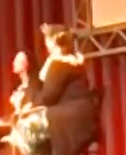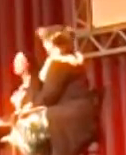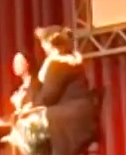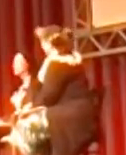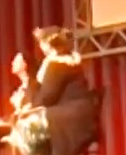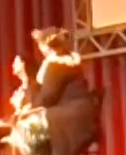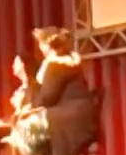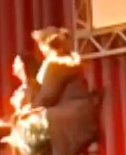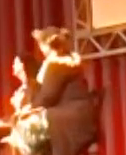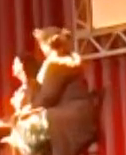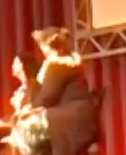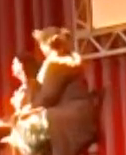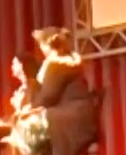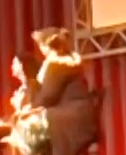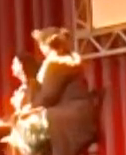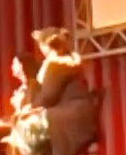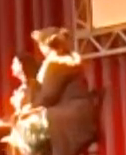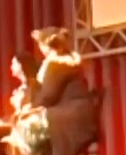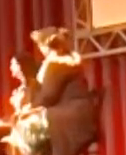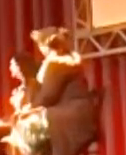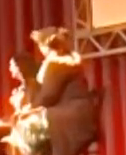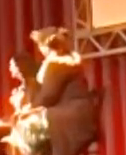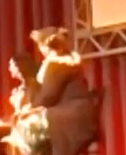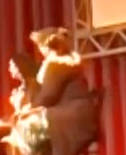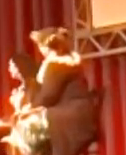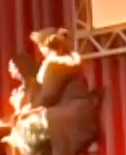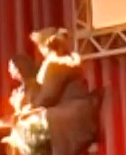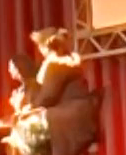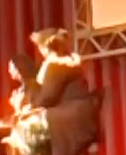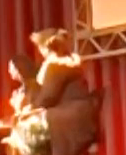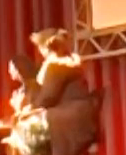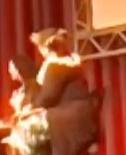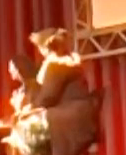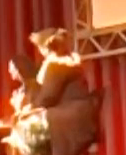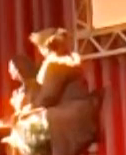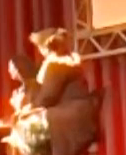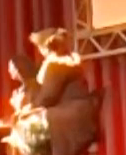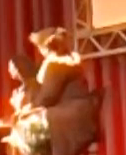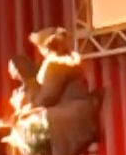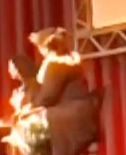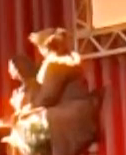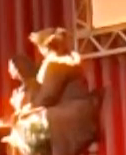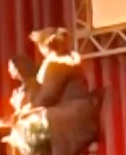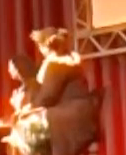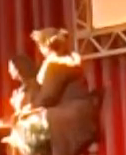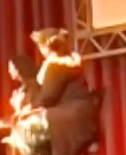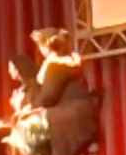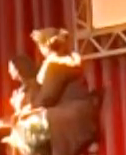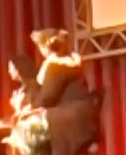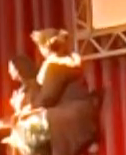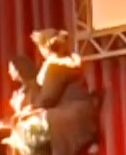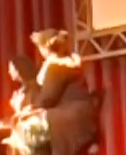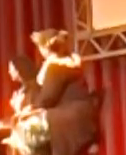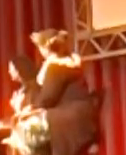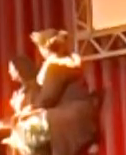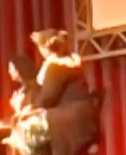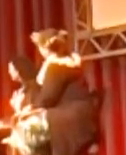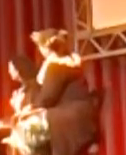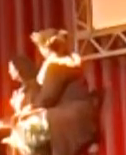the project of navigation and how these stories, what you're offering us, is to help